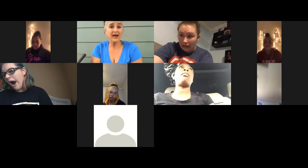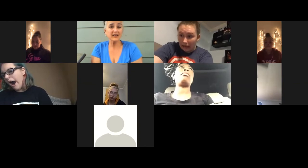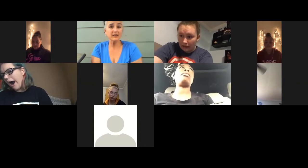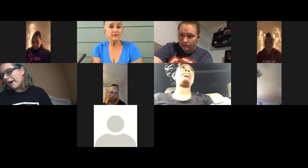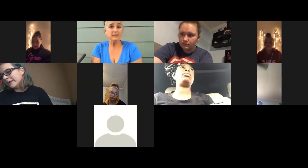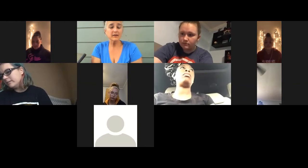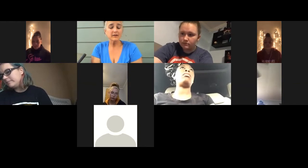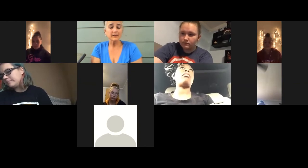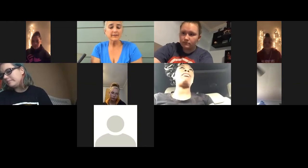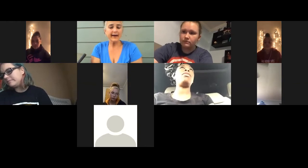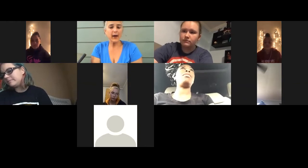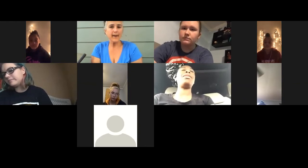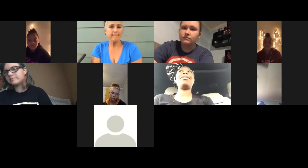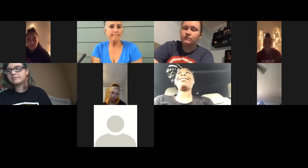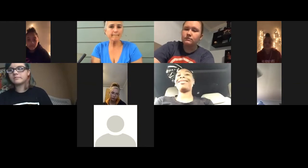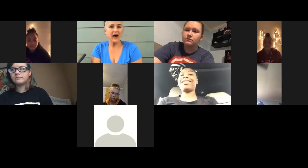Sun.